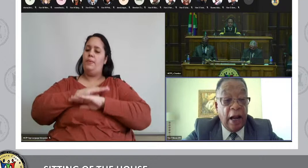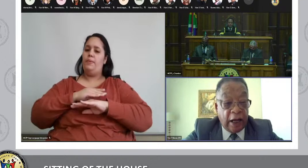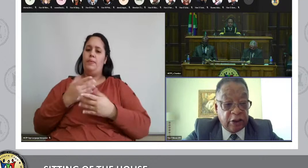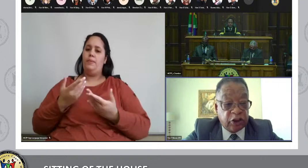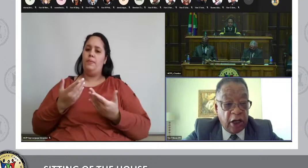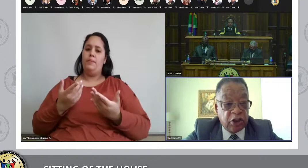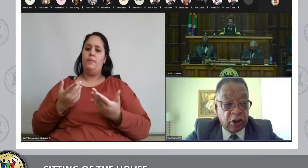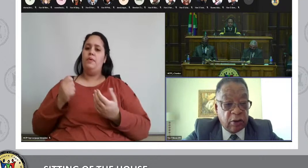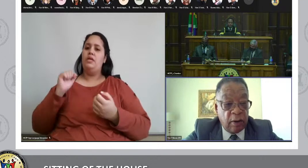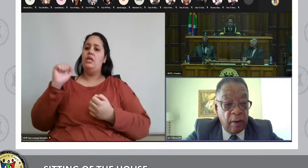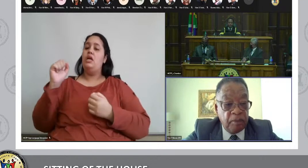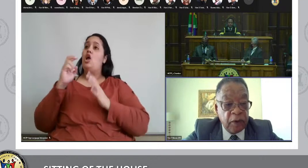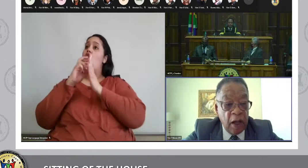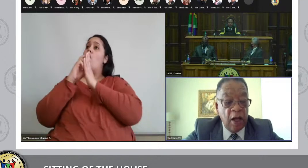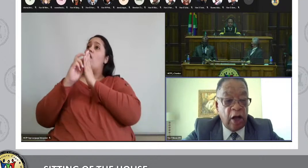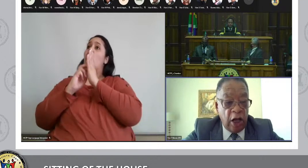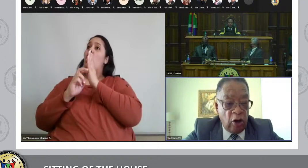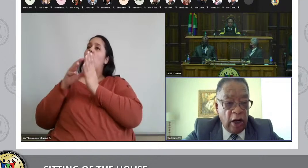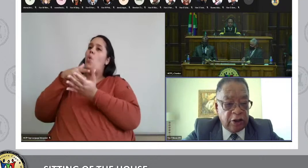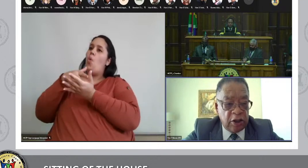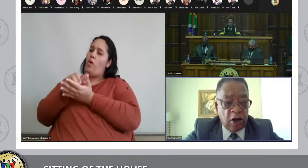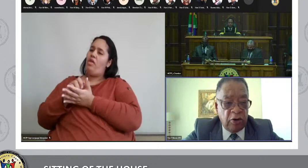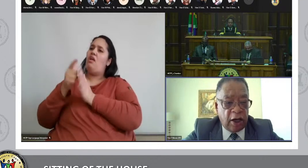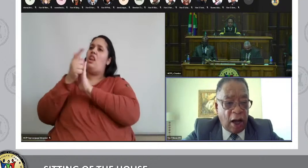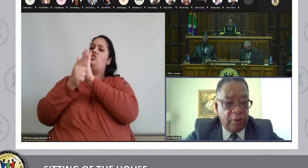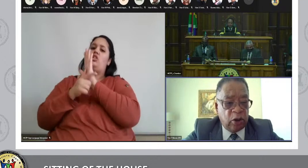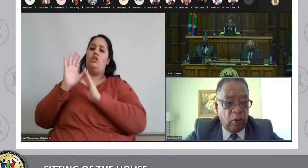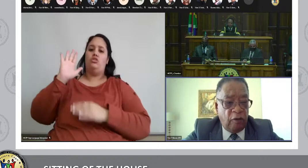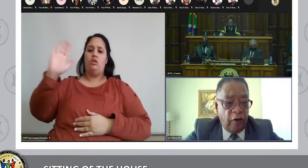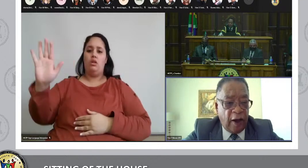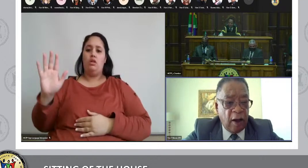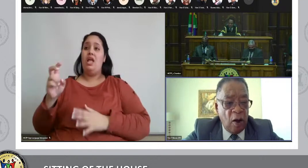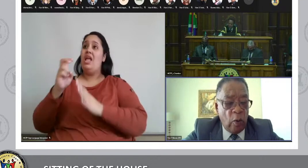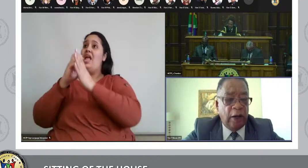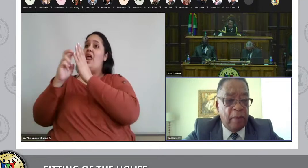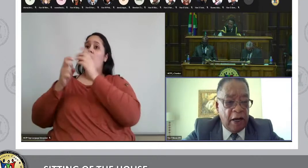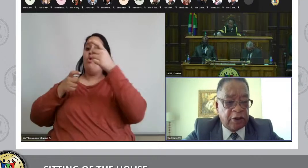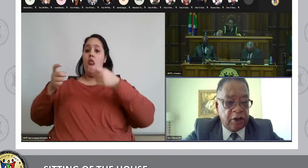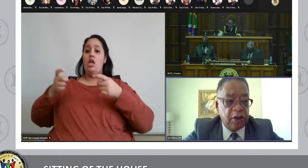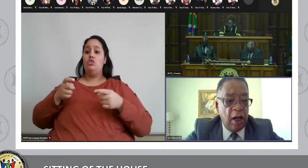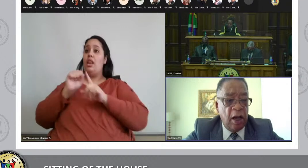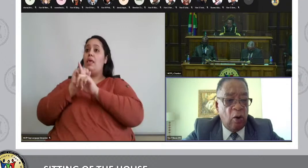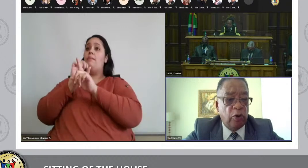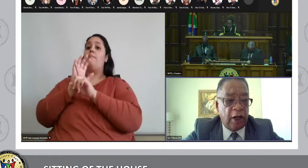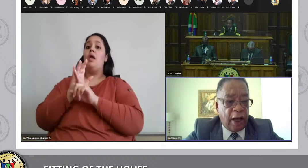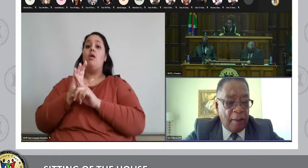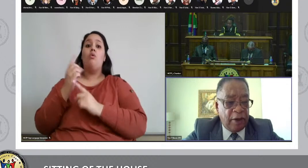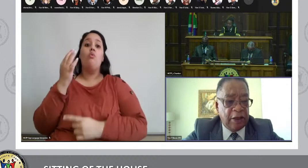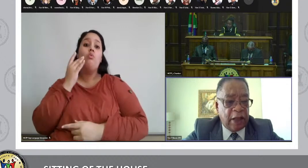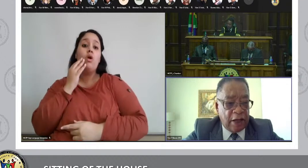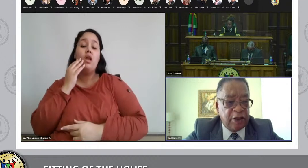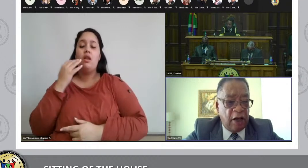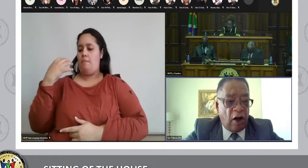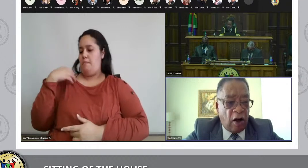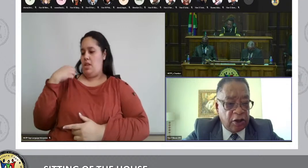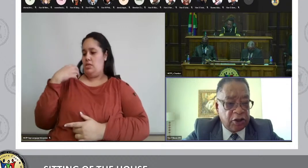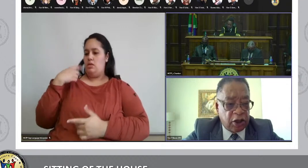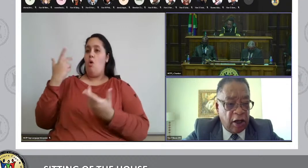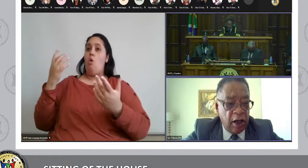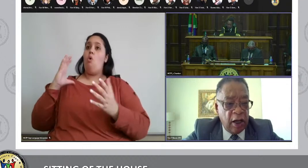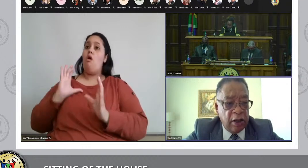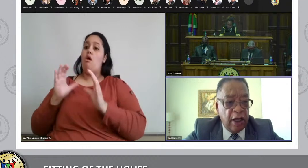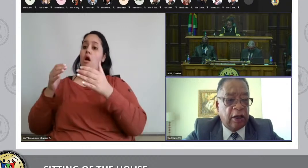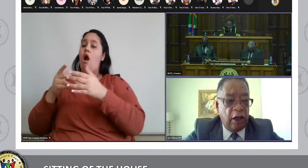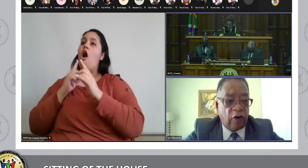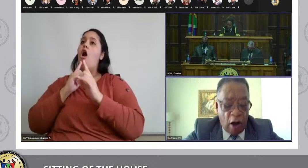weak legislation. Regulations only come into effect when ministers or the cabinet doesn't have an